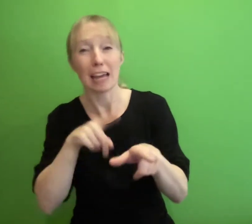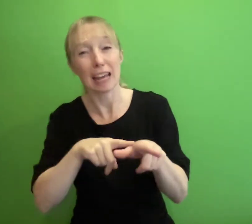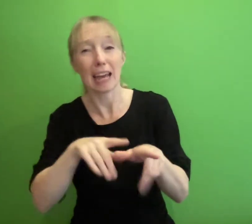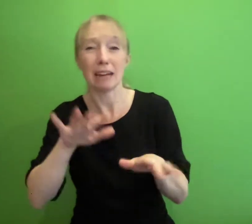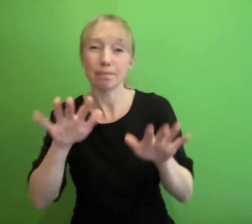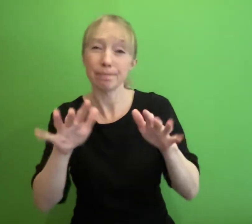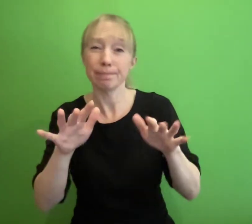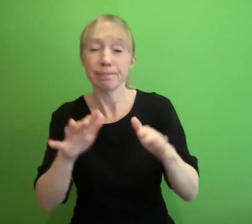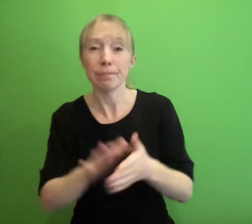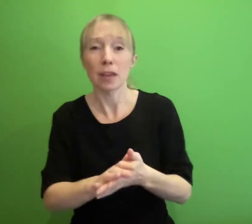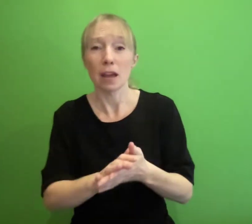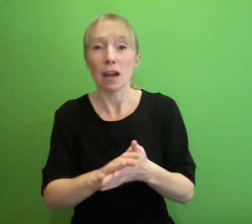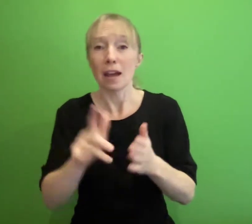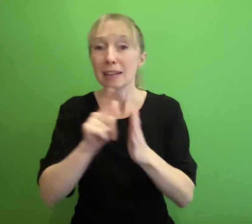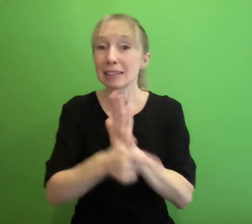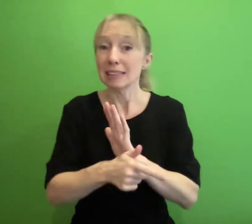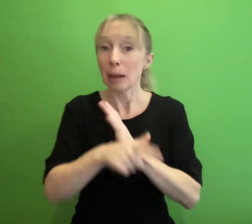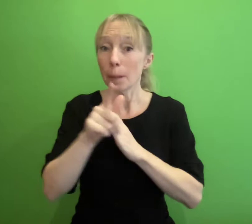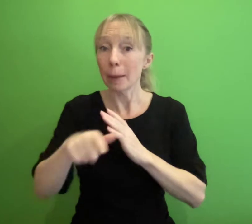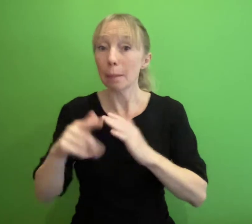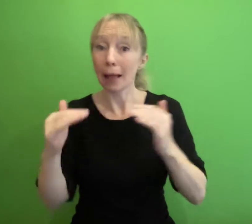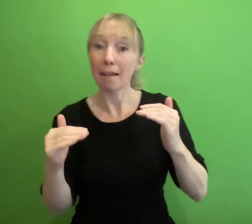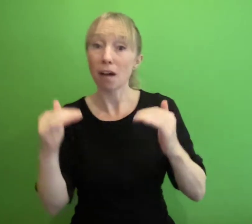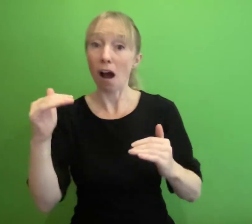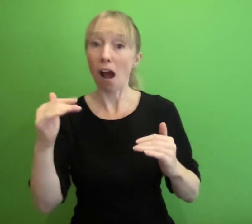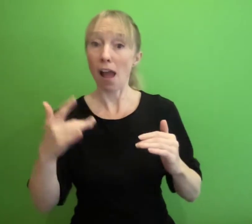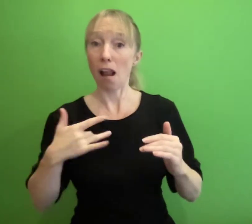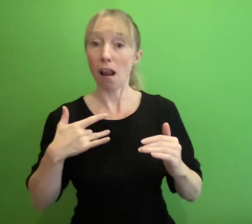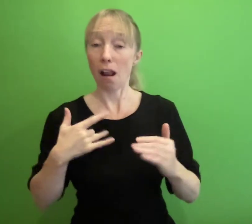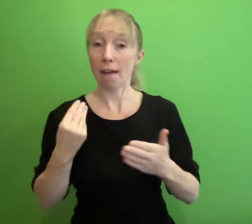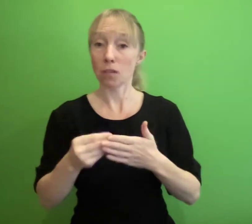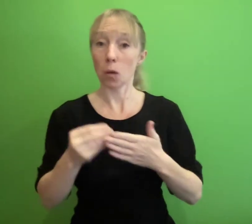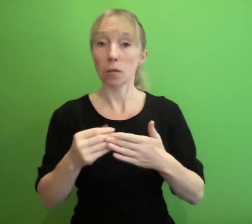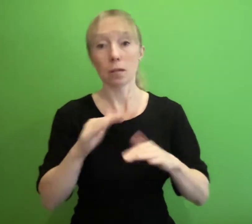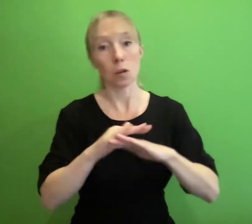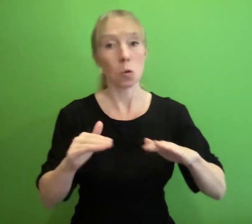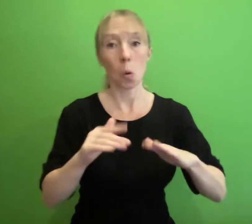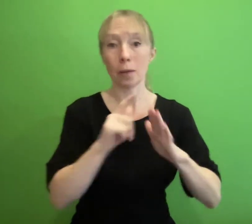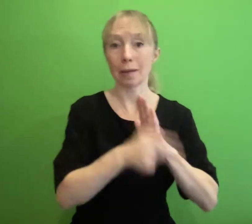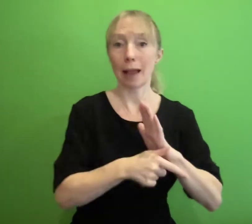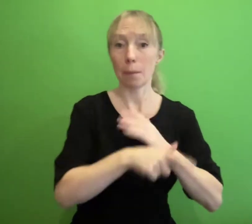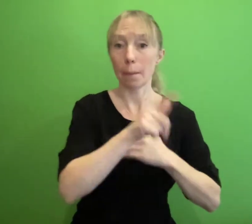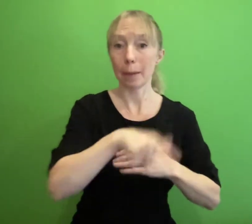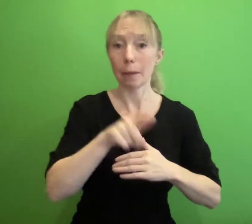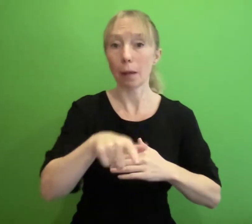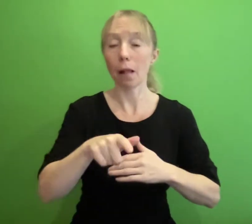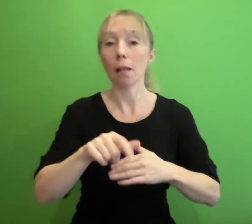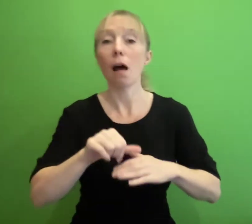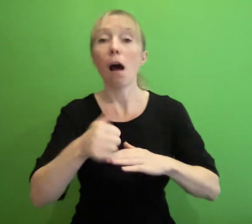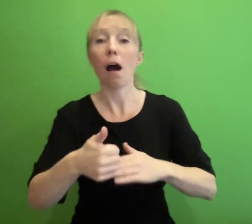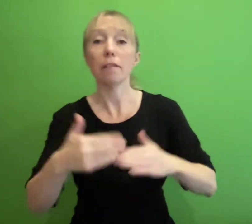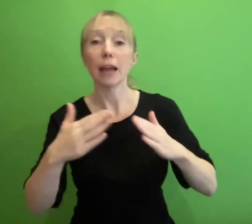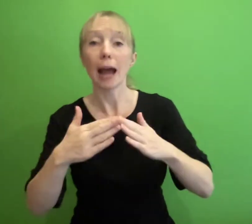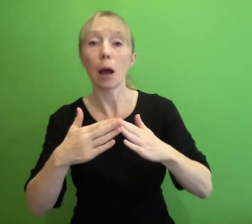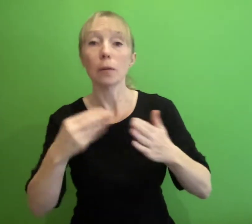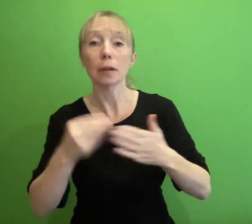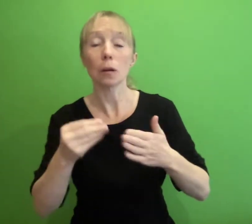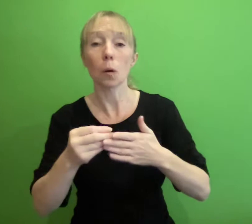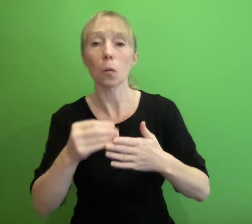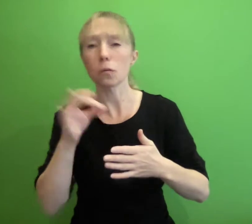Disabled people have higher life costs than non-disabled people. After housing costs, the proportion of working-age disabled people